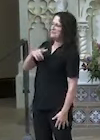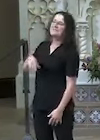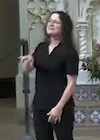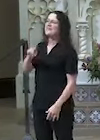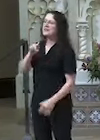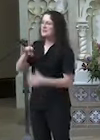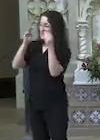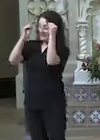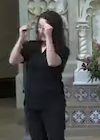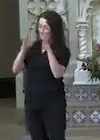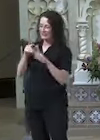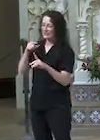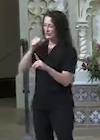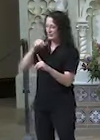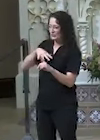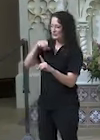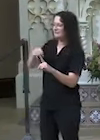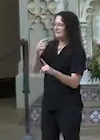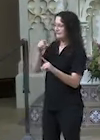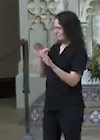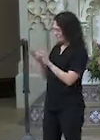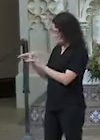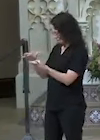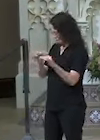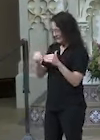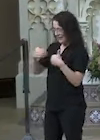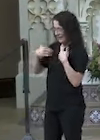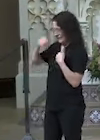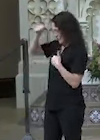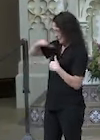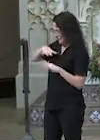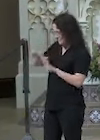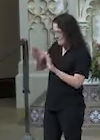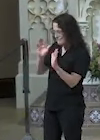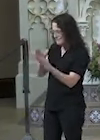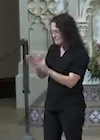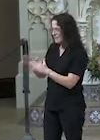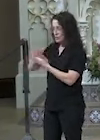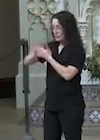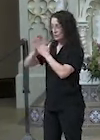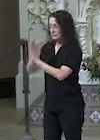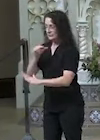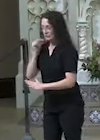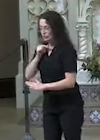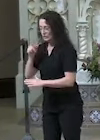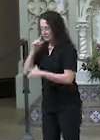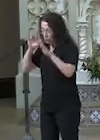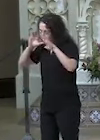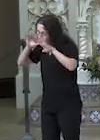had these young men getting ready for ordination,